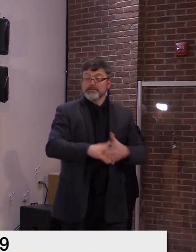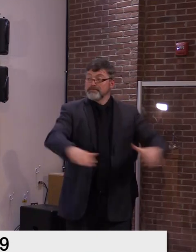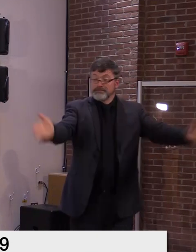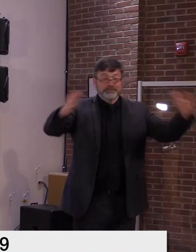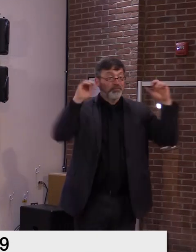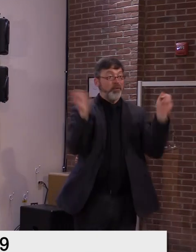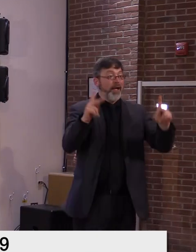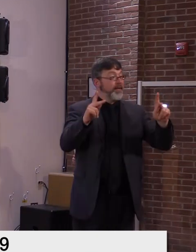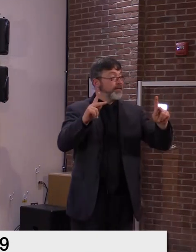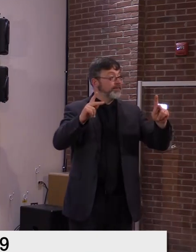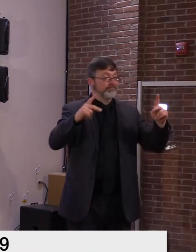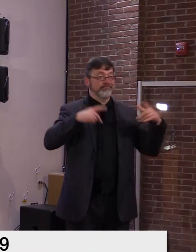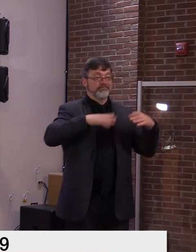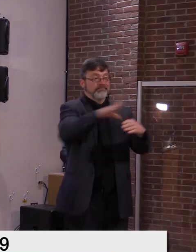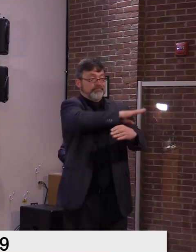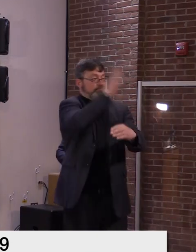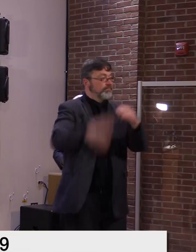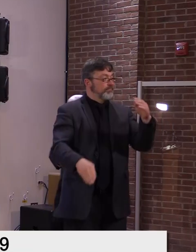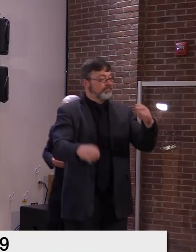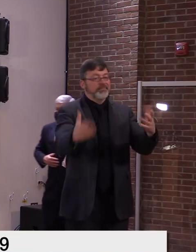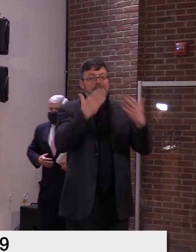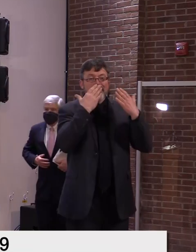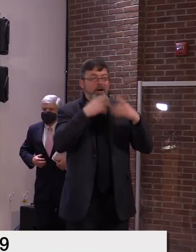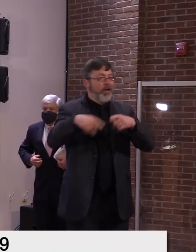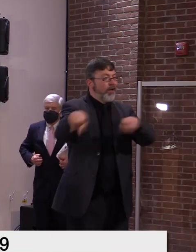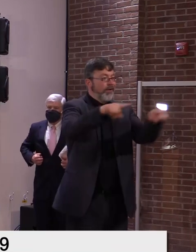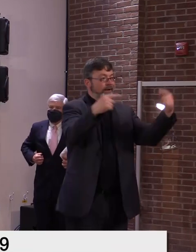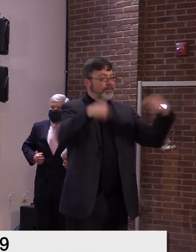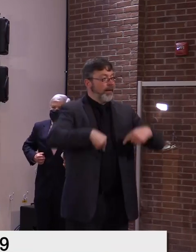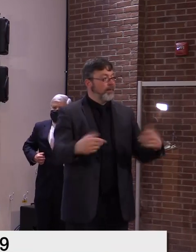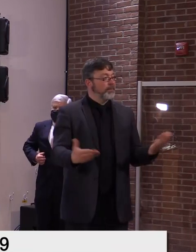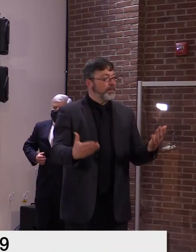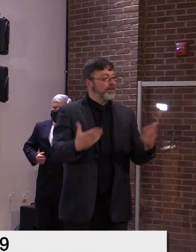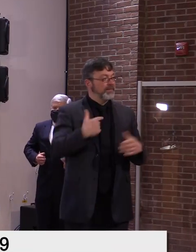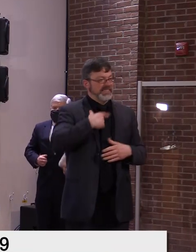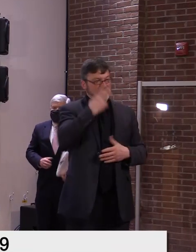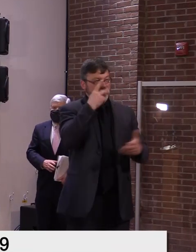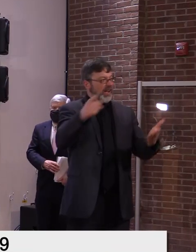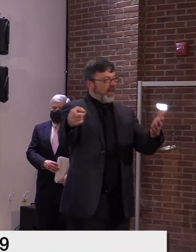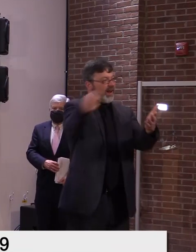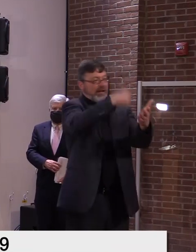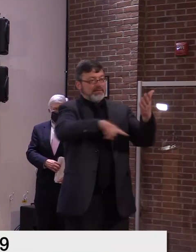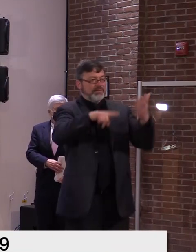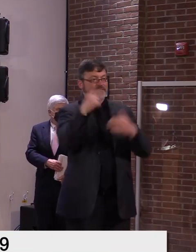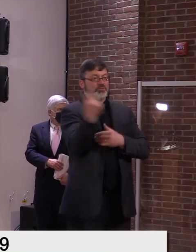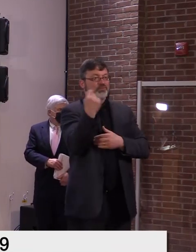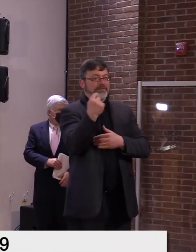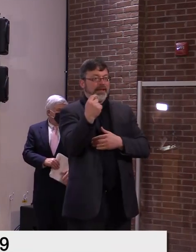That's it. Thank you very much. And we'll see you again on Tuesday.